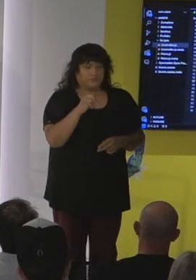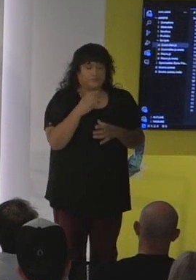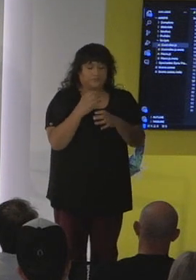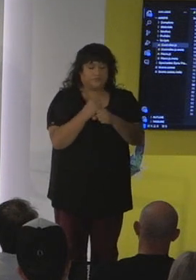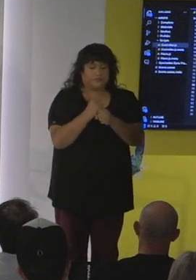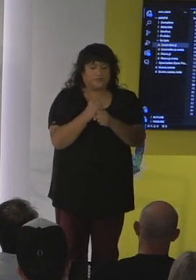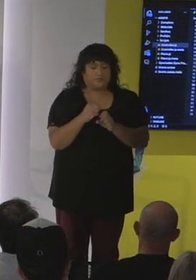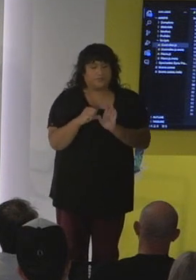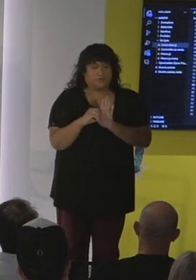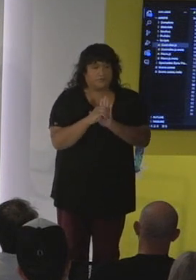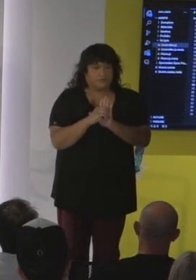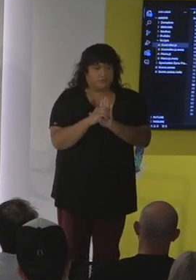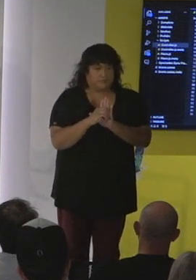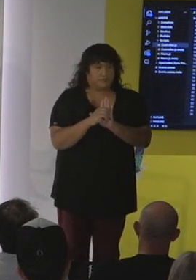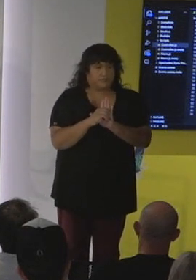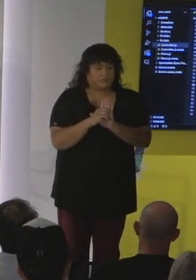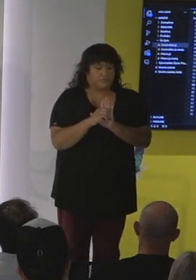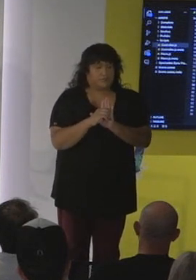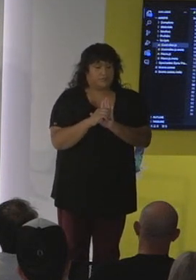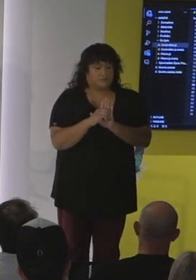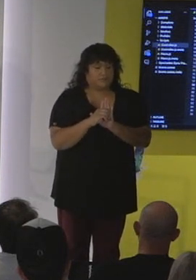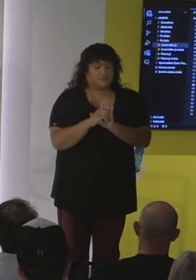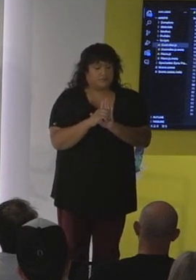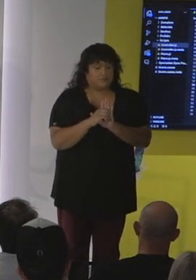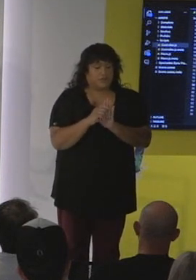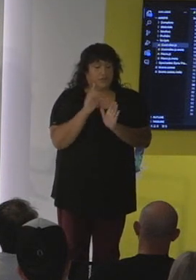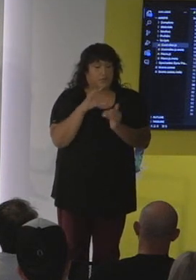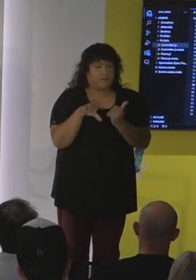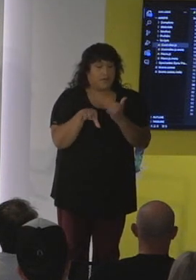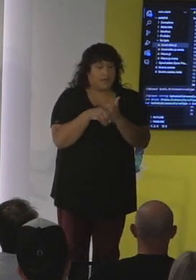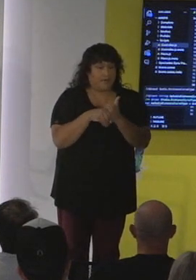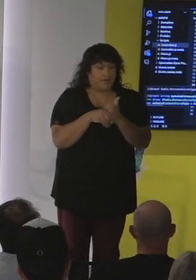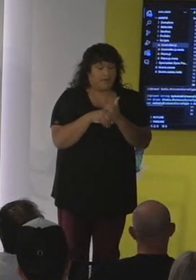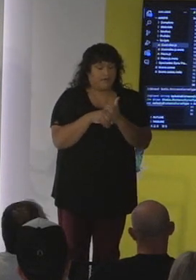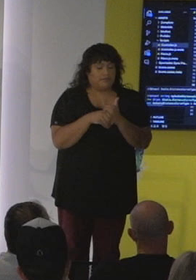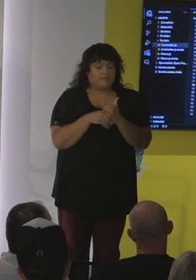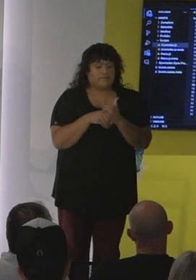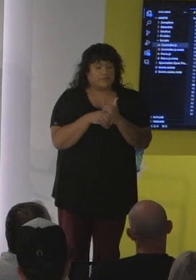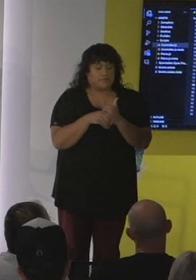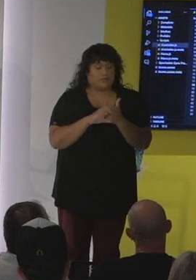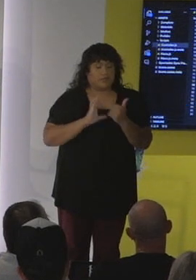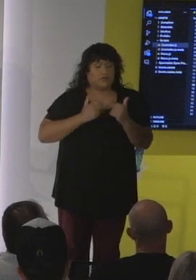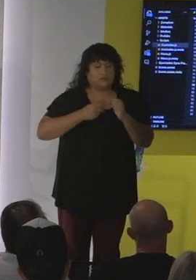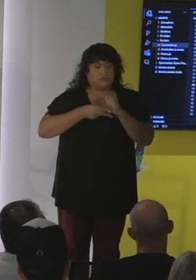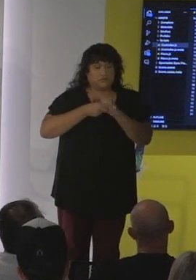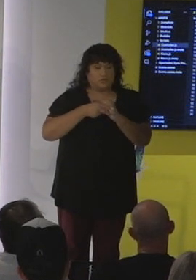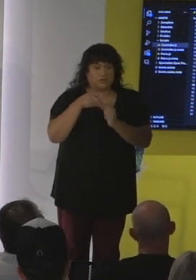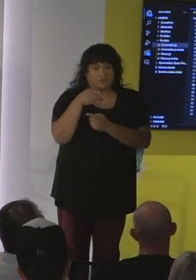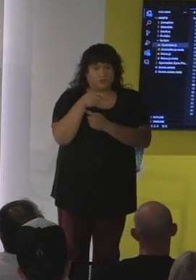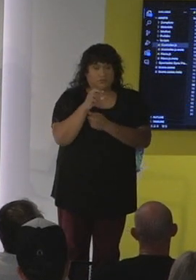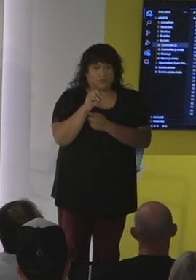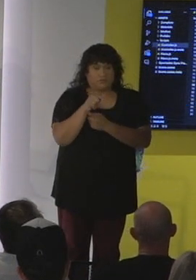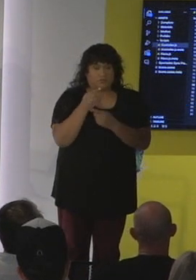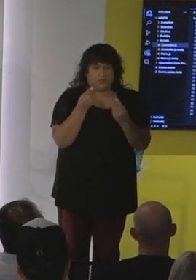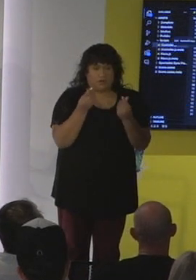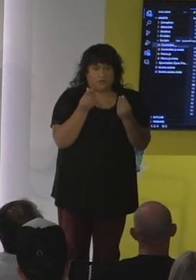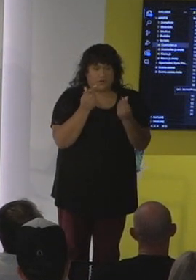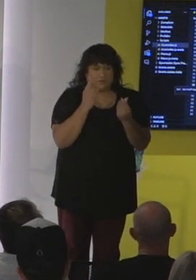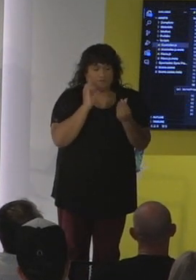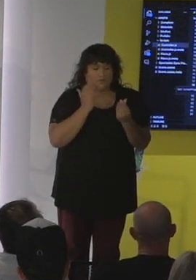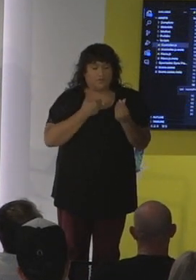0. We're going to add our storage property to our sync